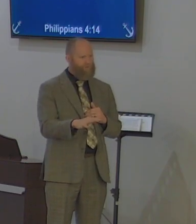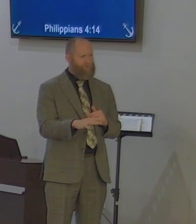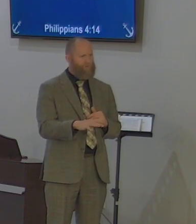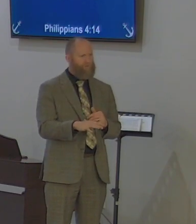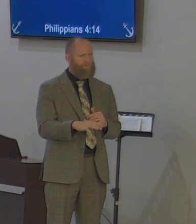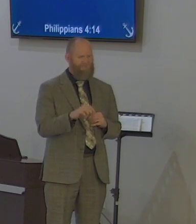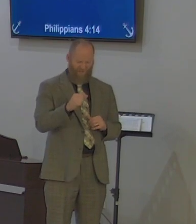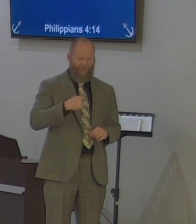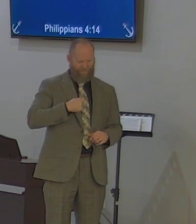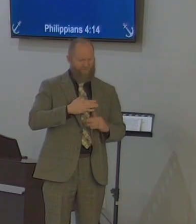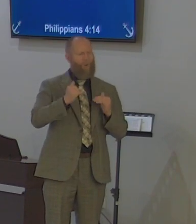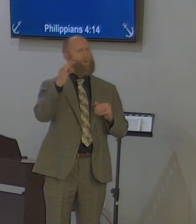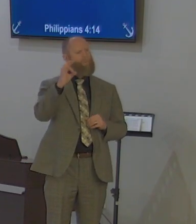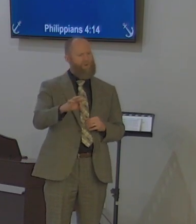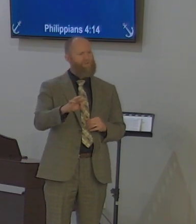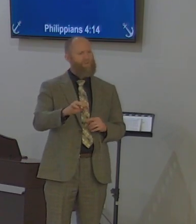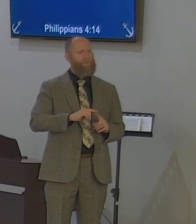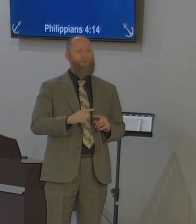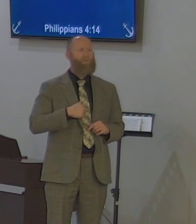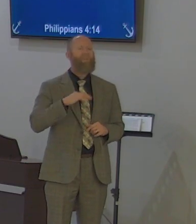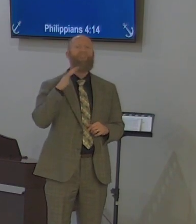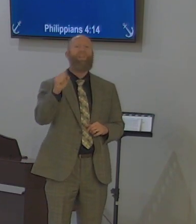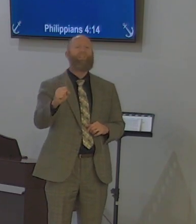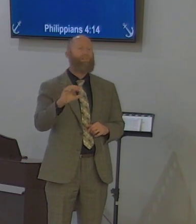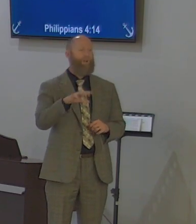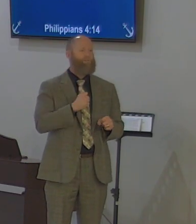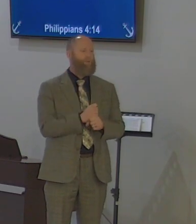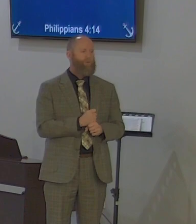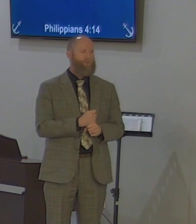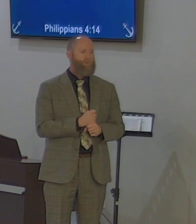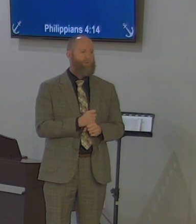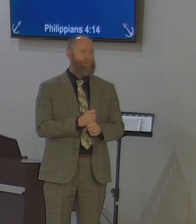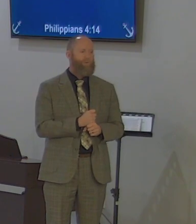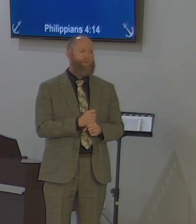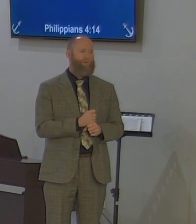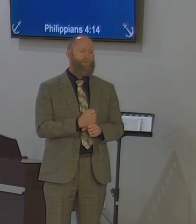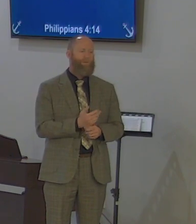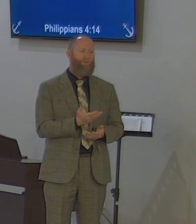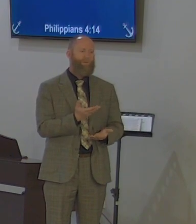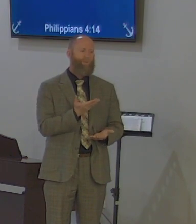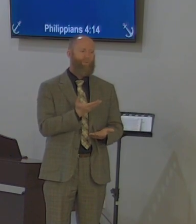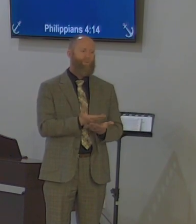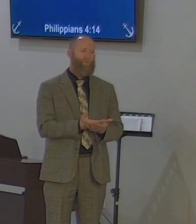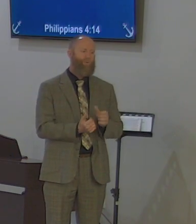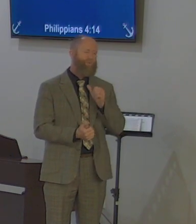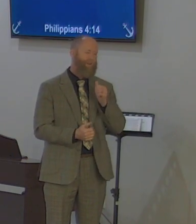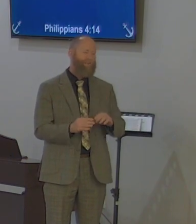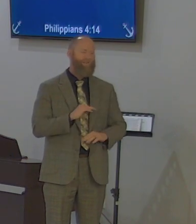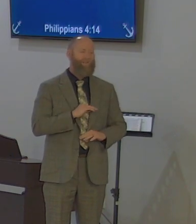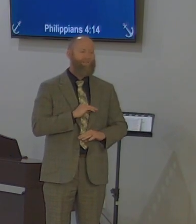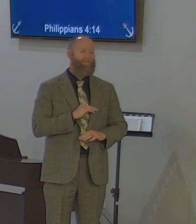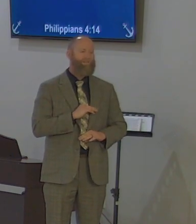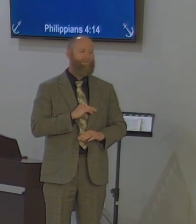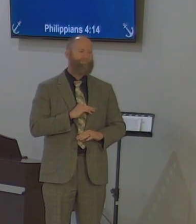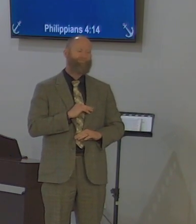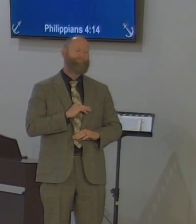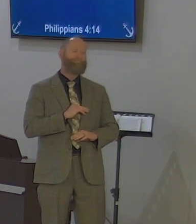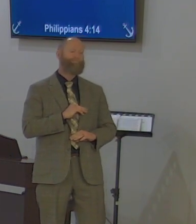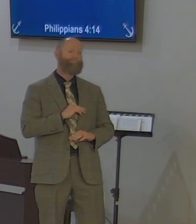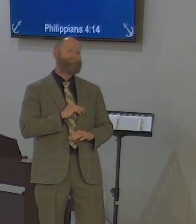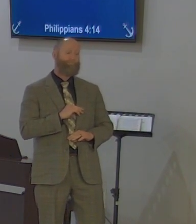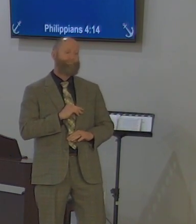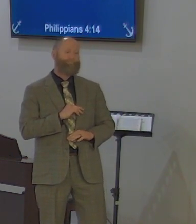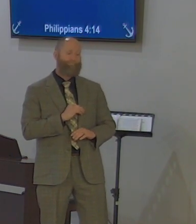other, and not be here long enough to make a real difference? Can I tell you how?